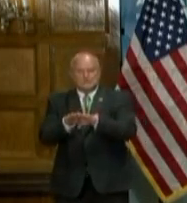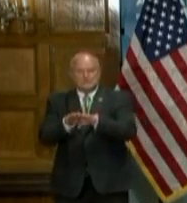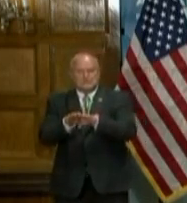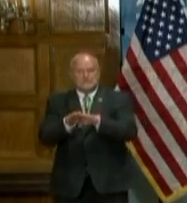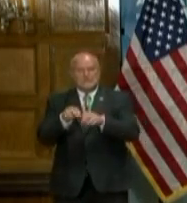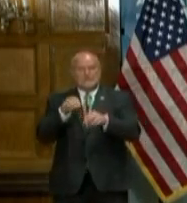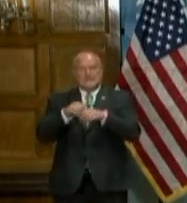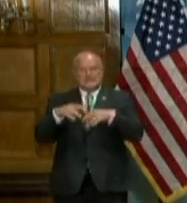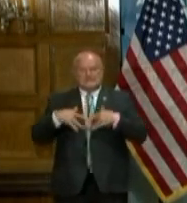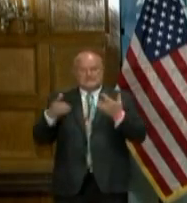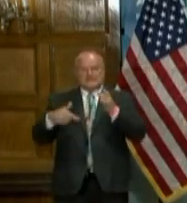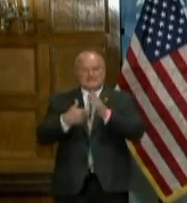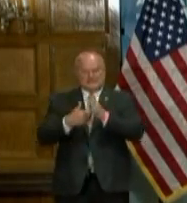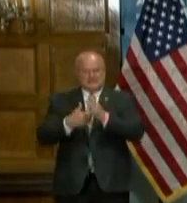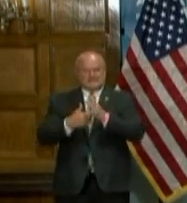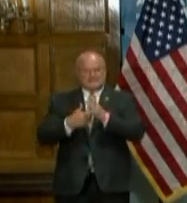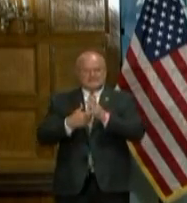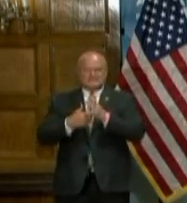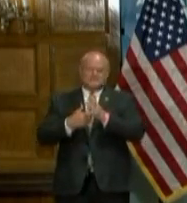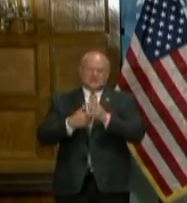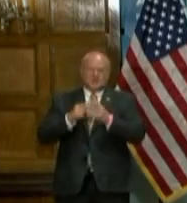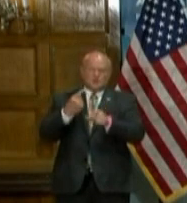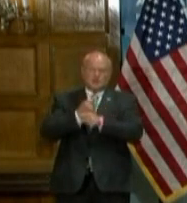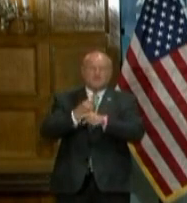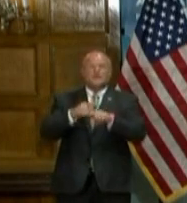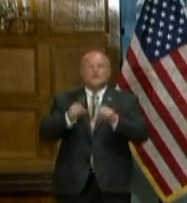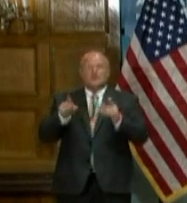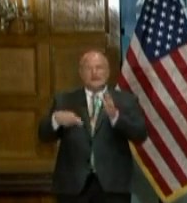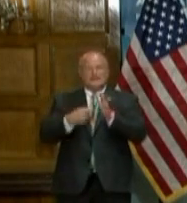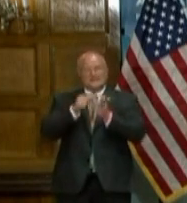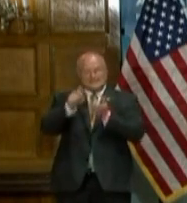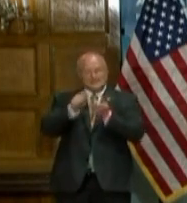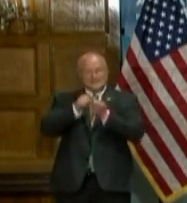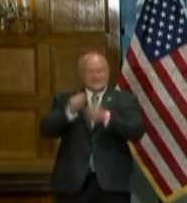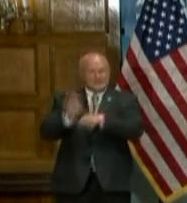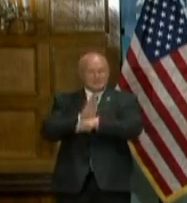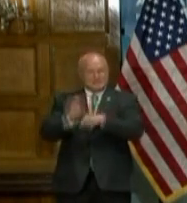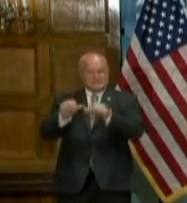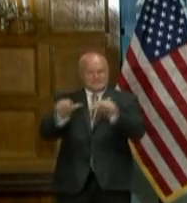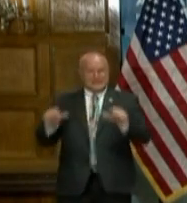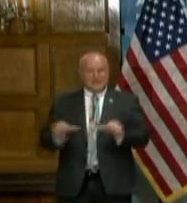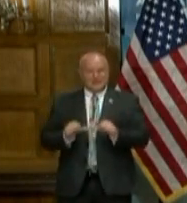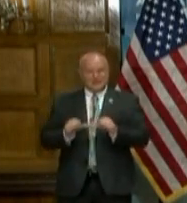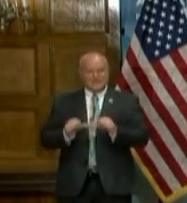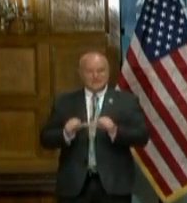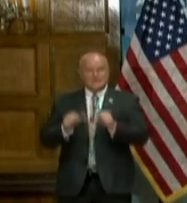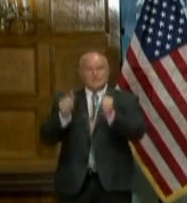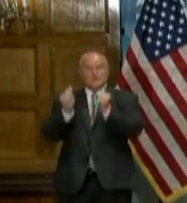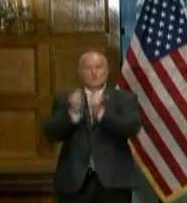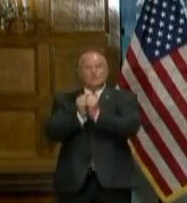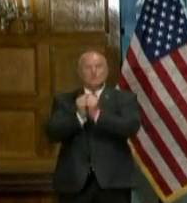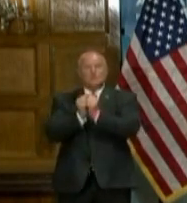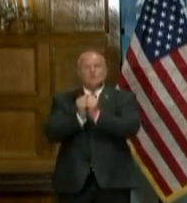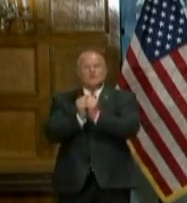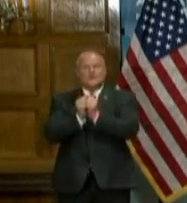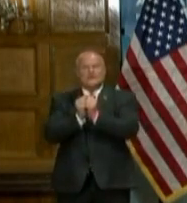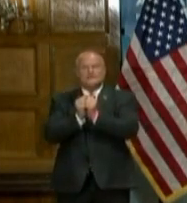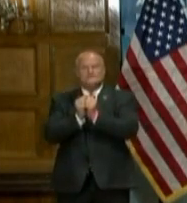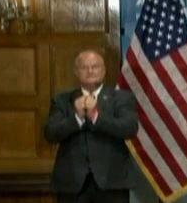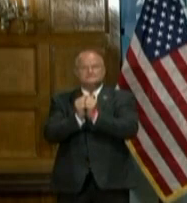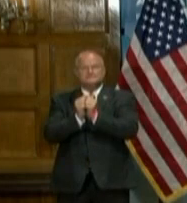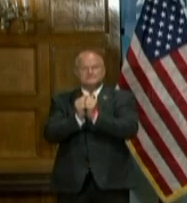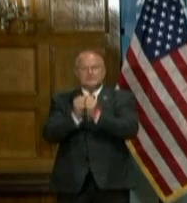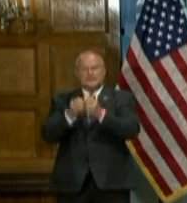of these regulated, or not all regulated, but these particular business areas with